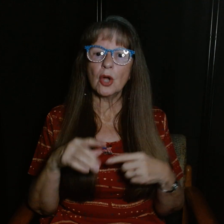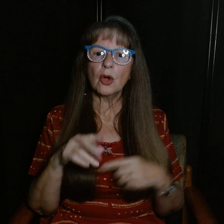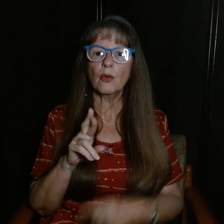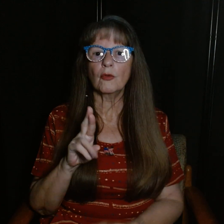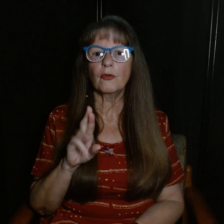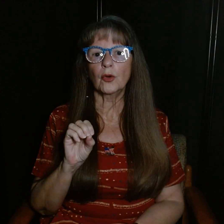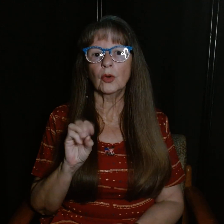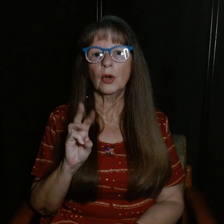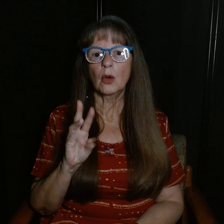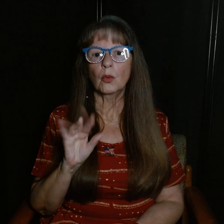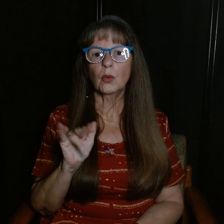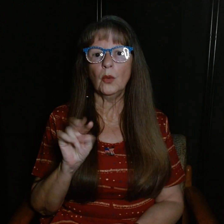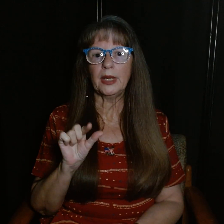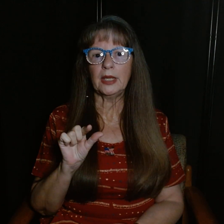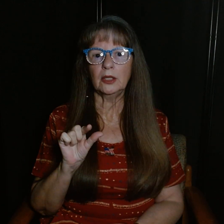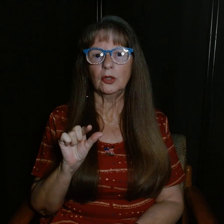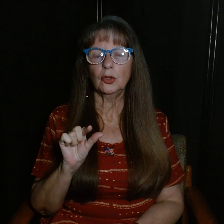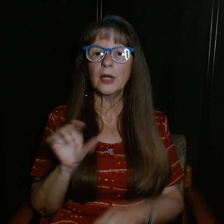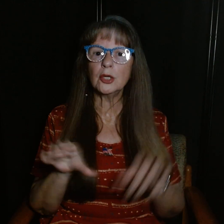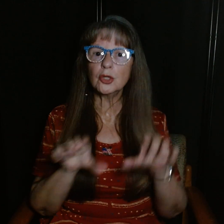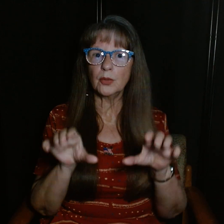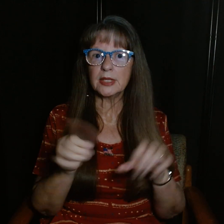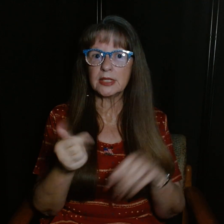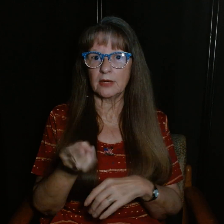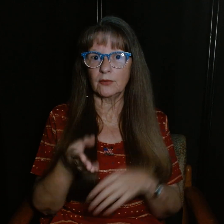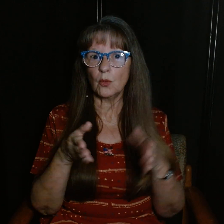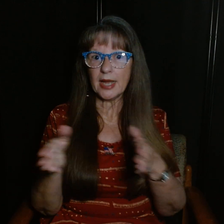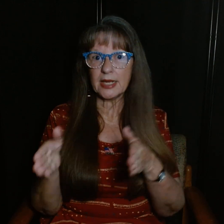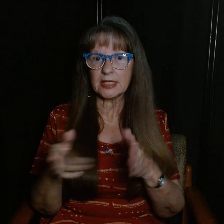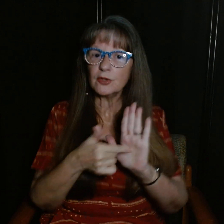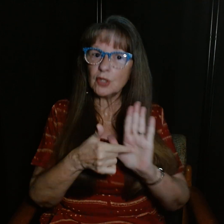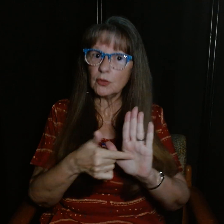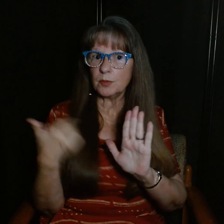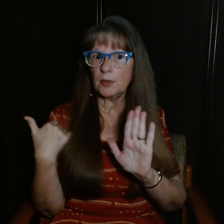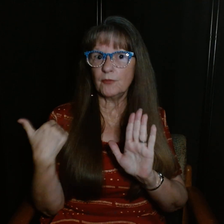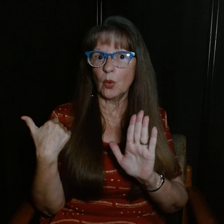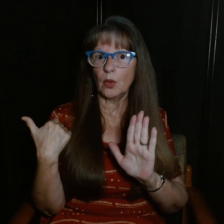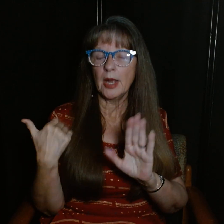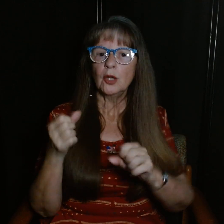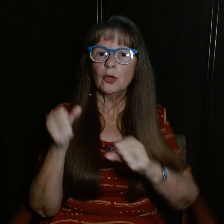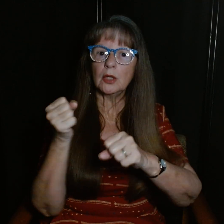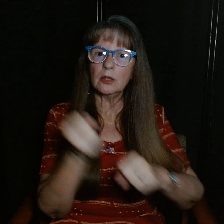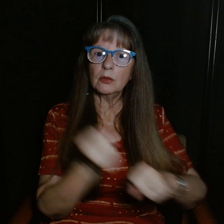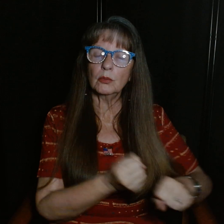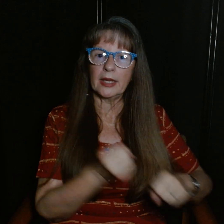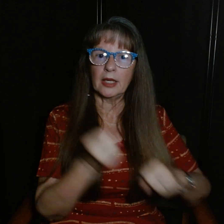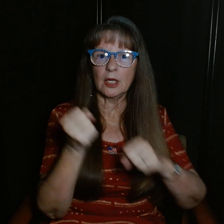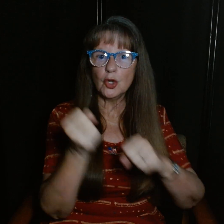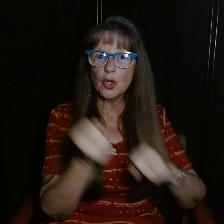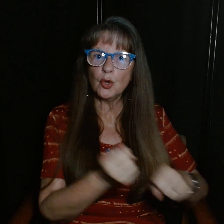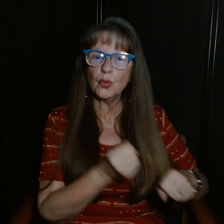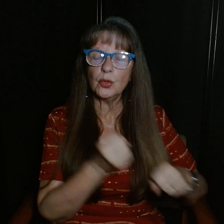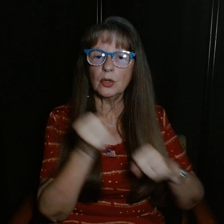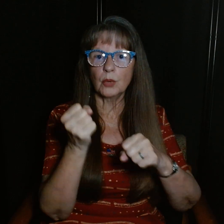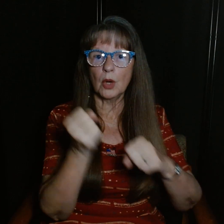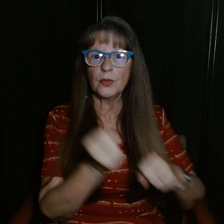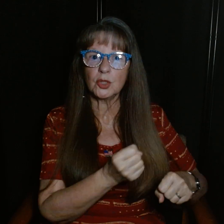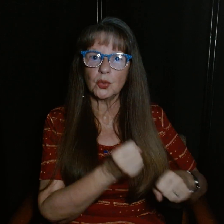So for rowing, you can do it several ways. And I've shown this before. You can, like a canoe, you can row this